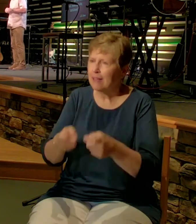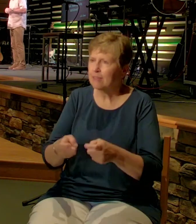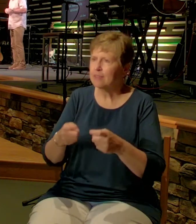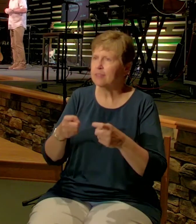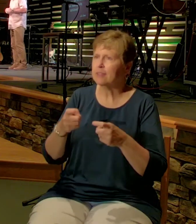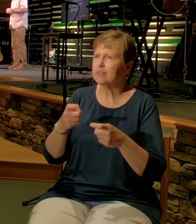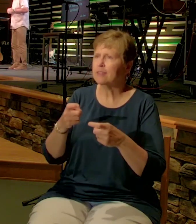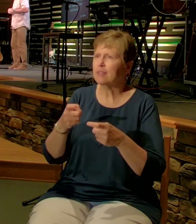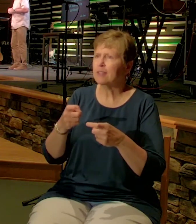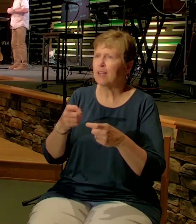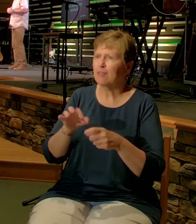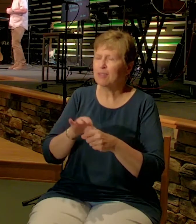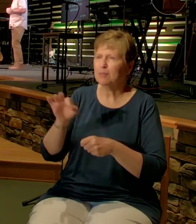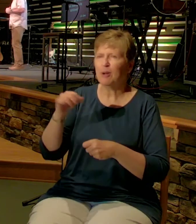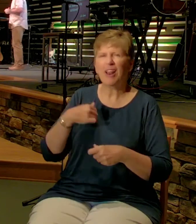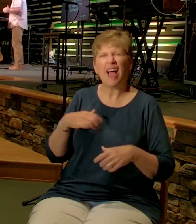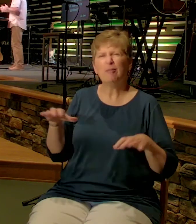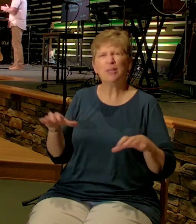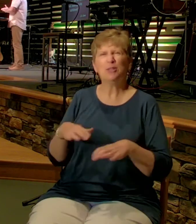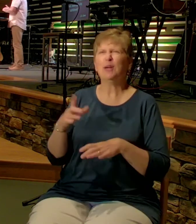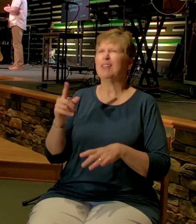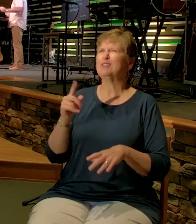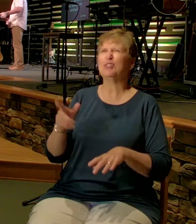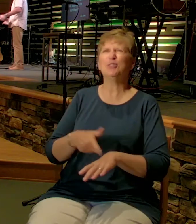I've been doing this for too long, apparently.